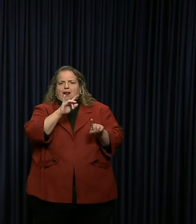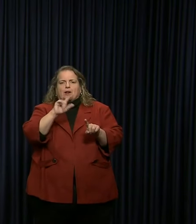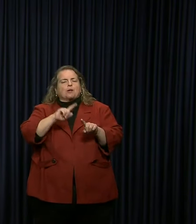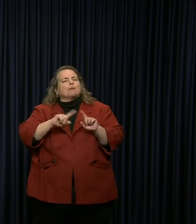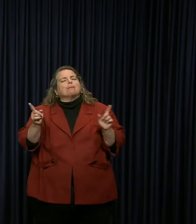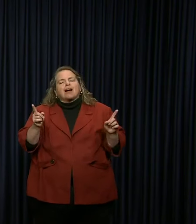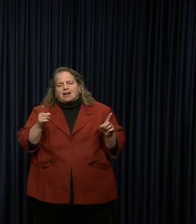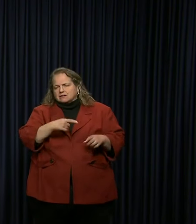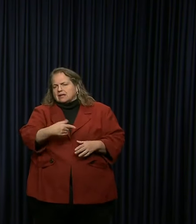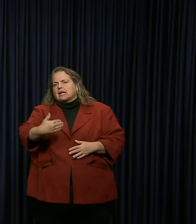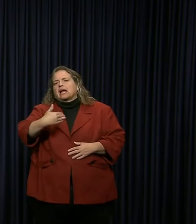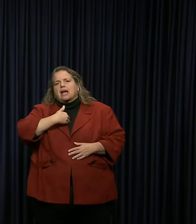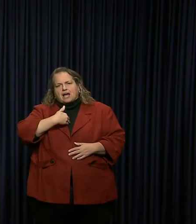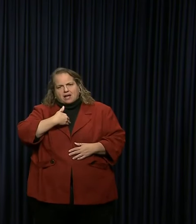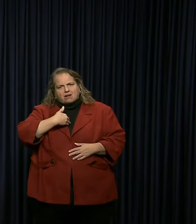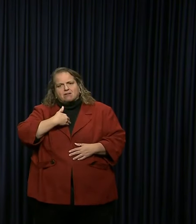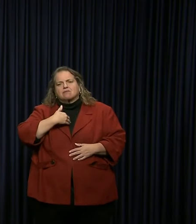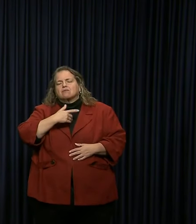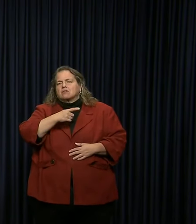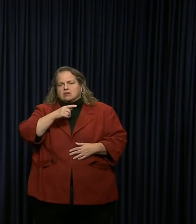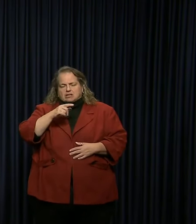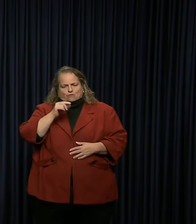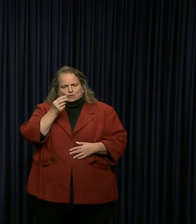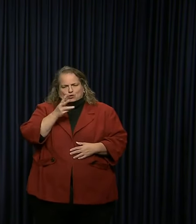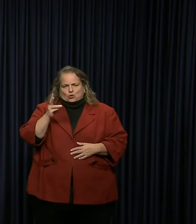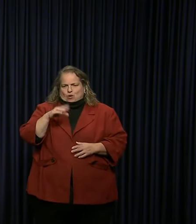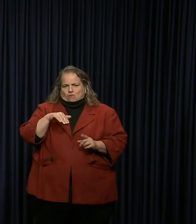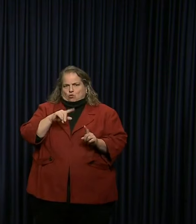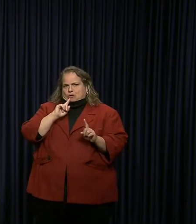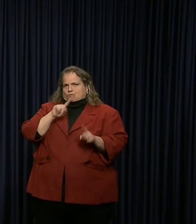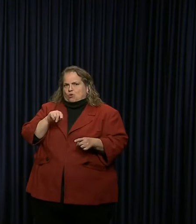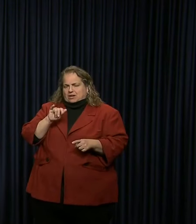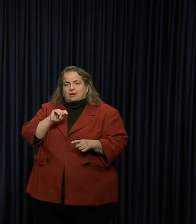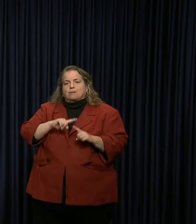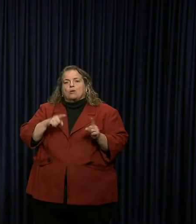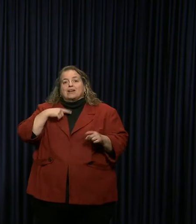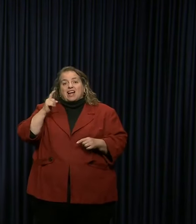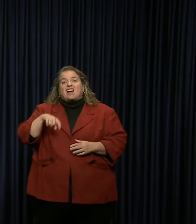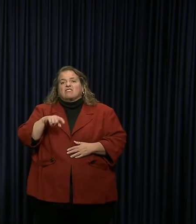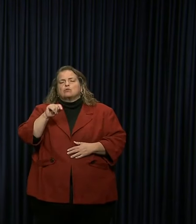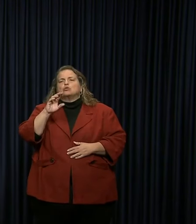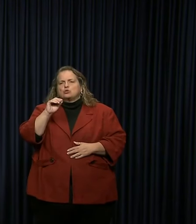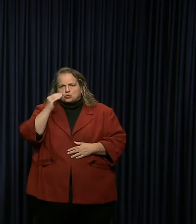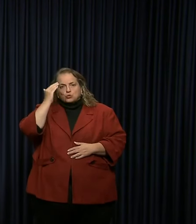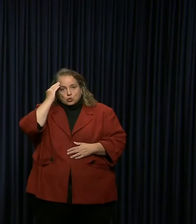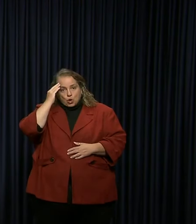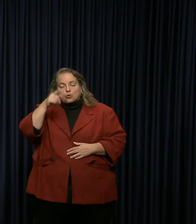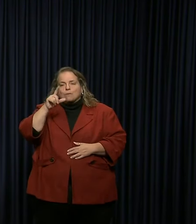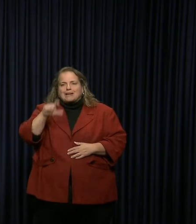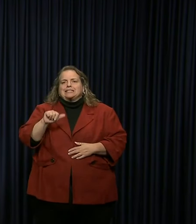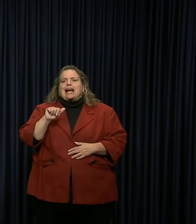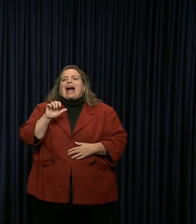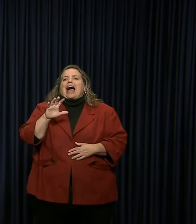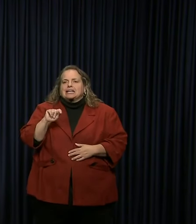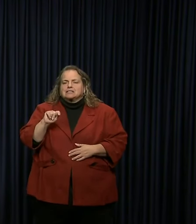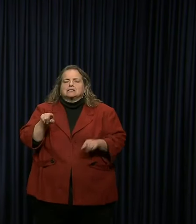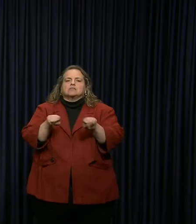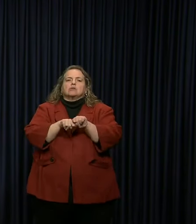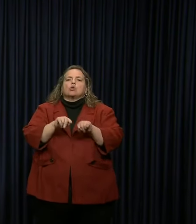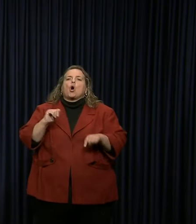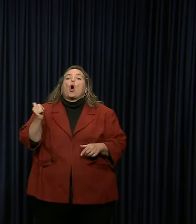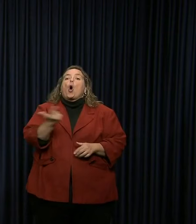don't have a reported case. We've got to pretend, it's not pretend, we've got to act like all